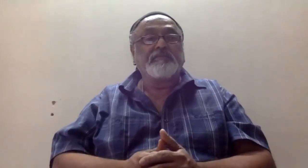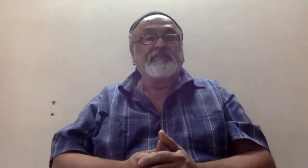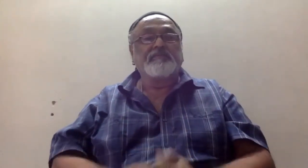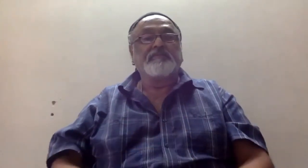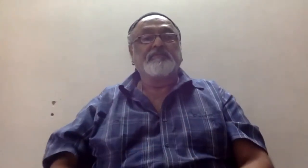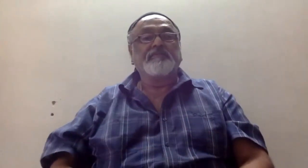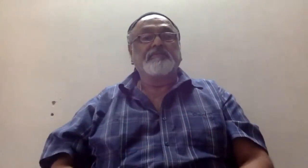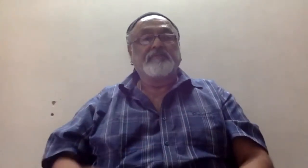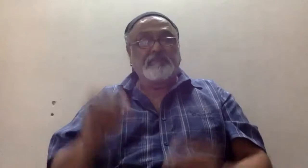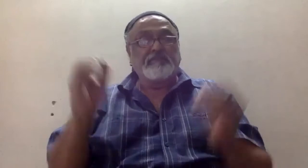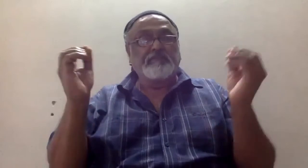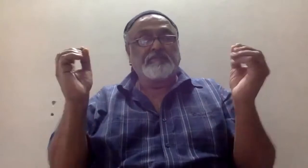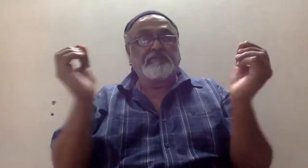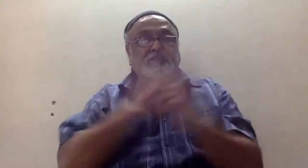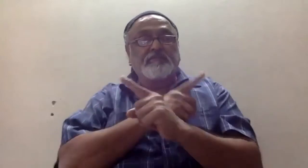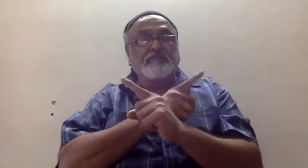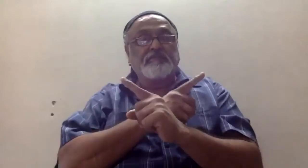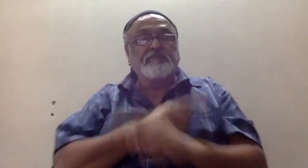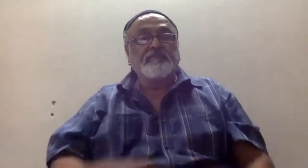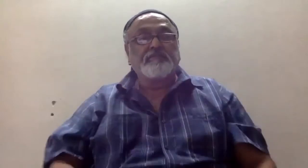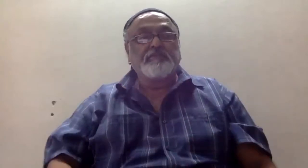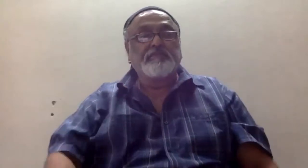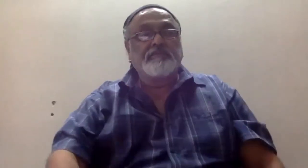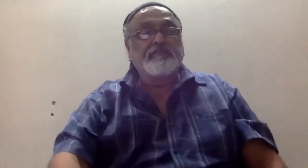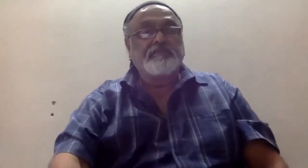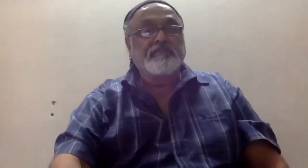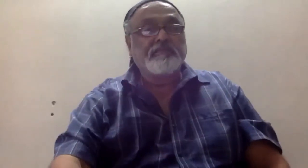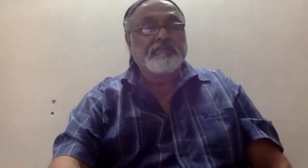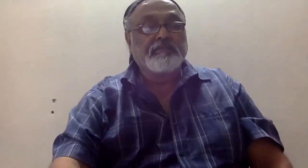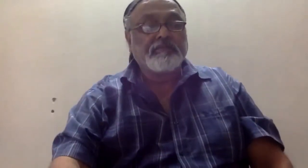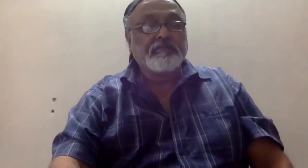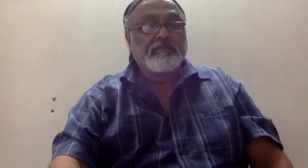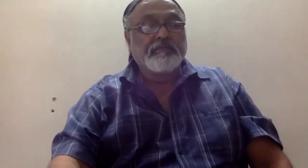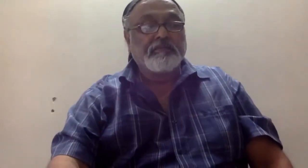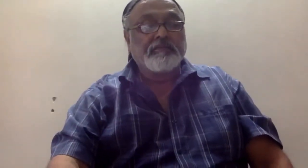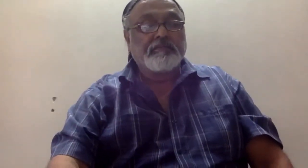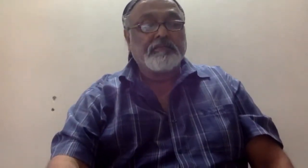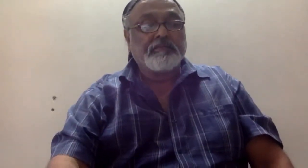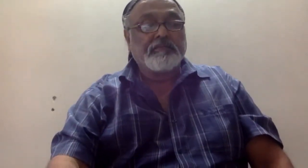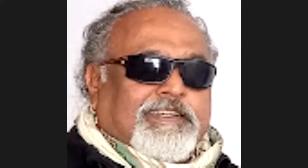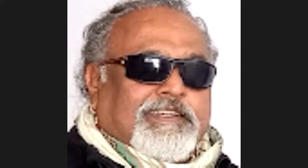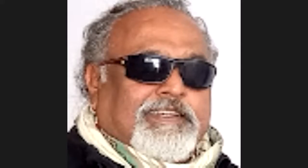disabilities, of elderly people, but they do not get that priority in listing of these cases.